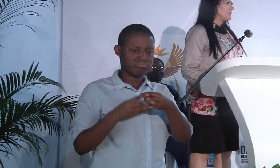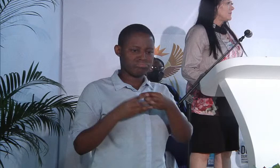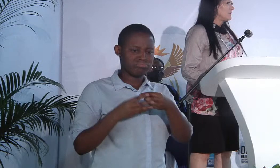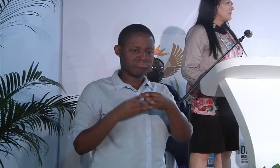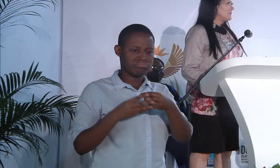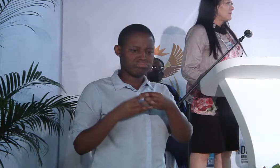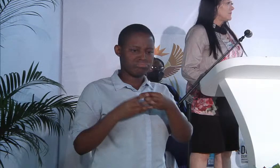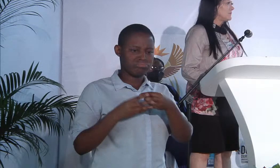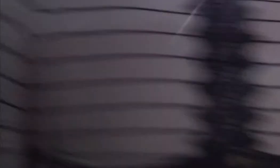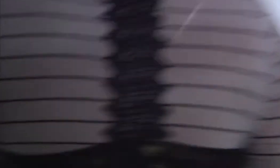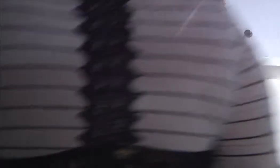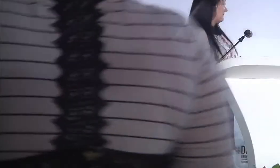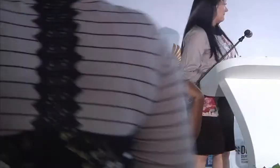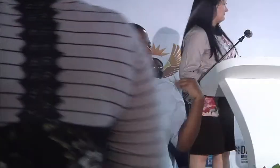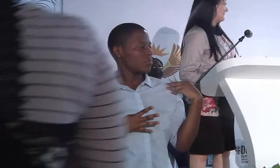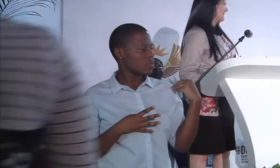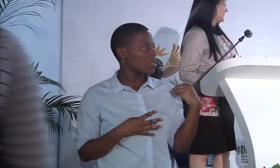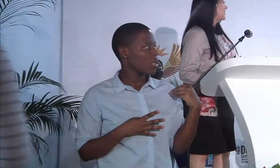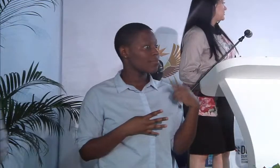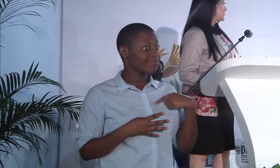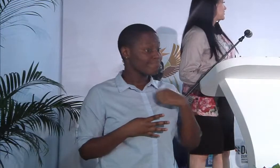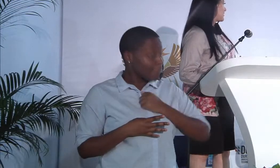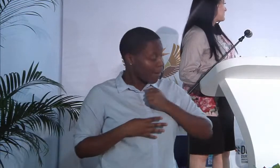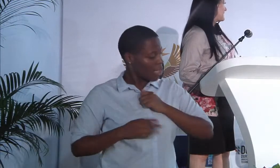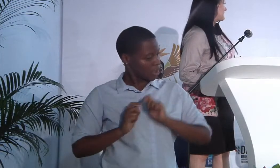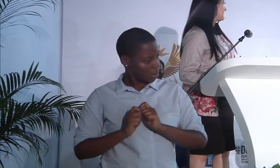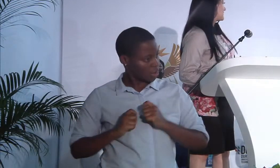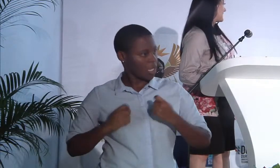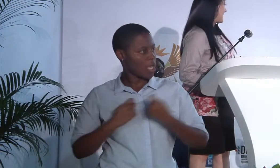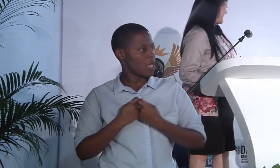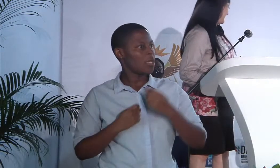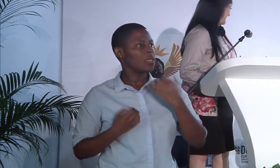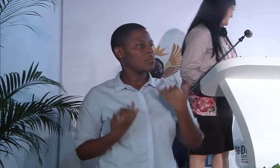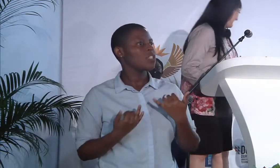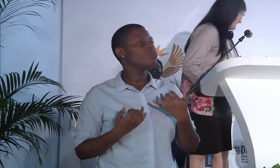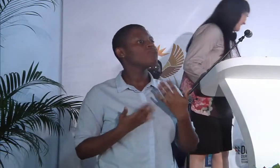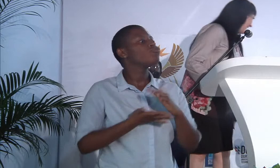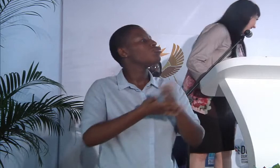Madam Minister, this is my team. You're just sharing them for today.